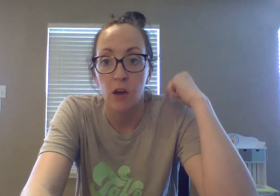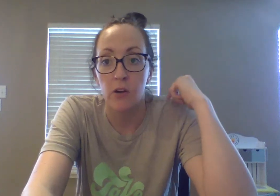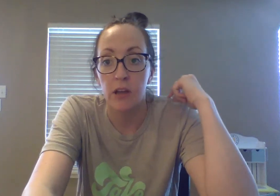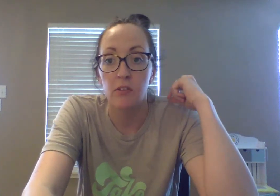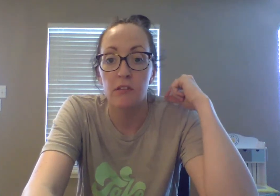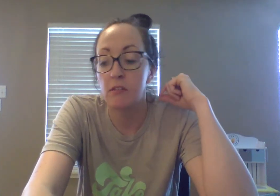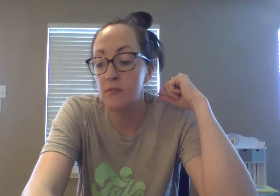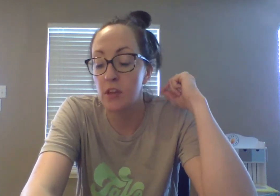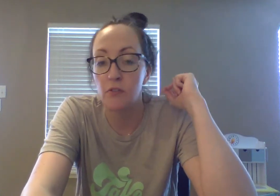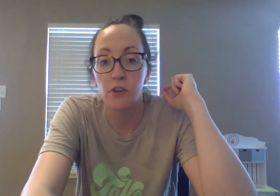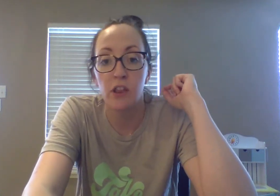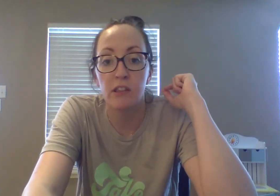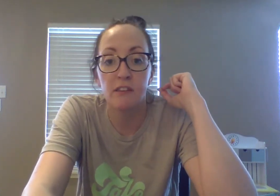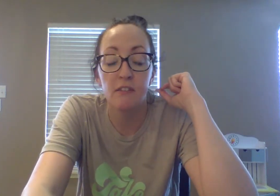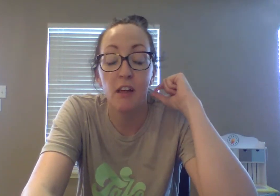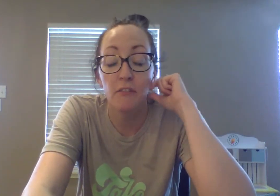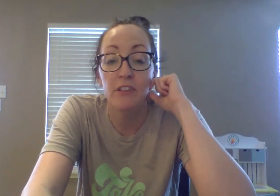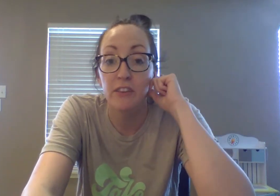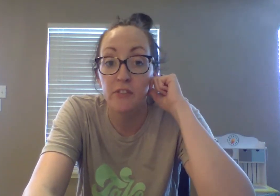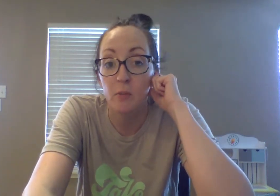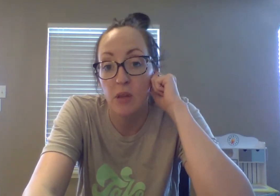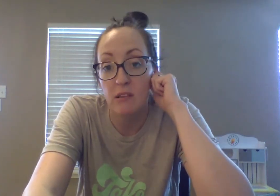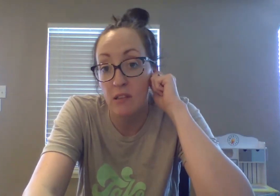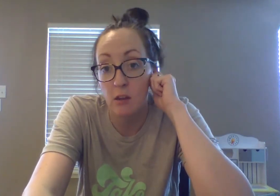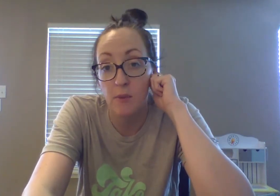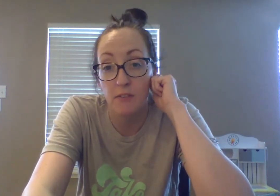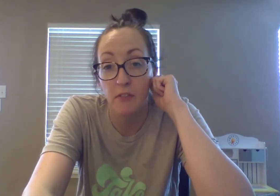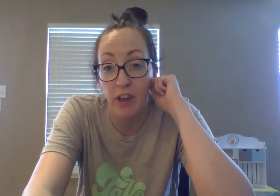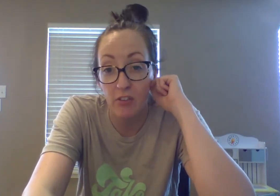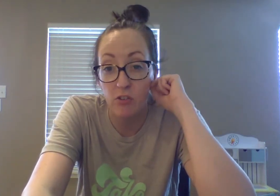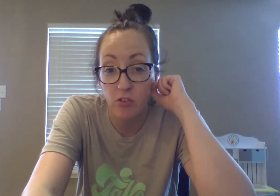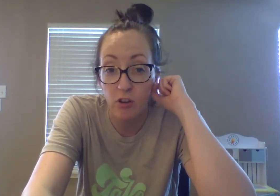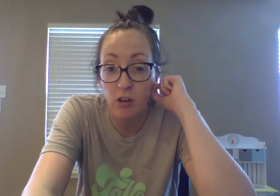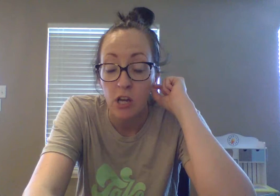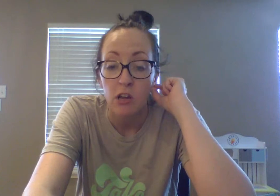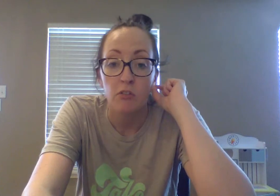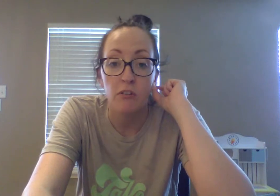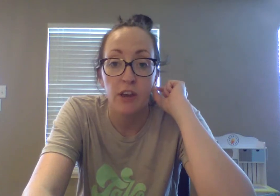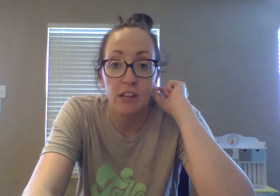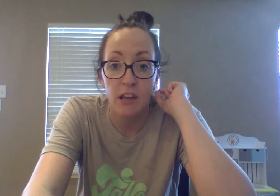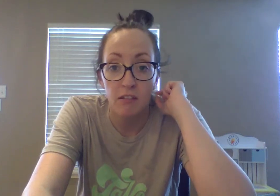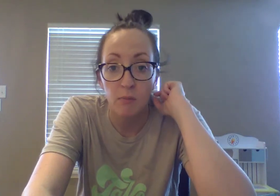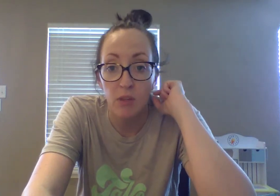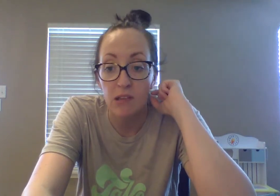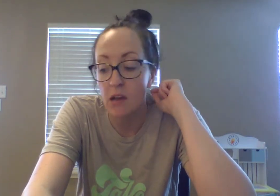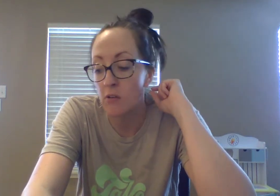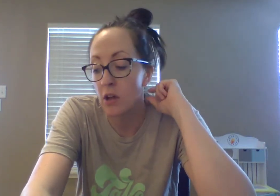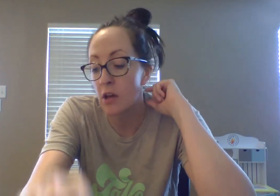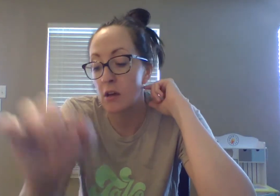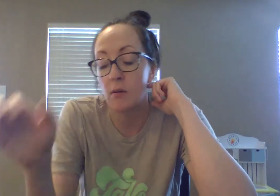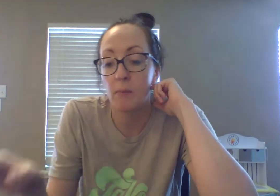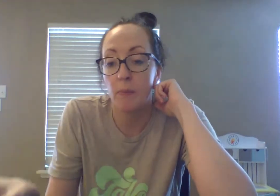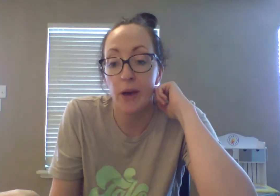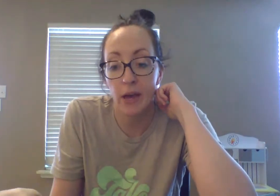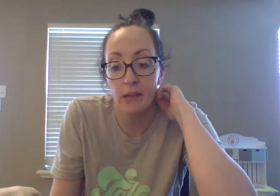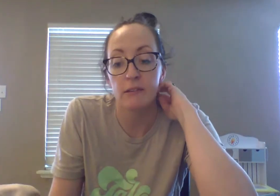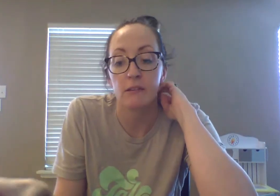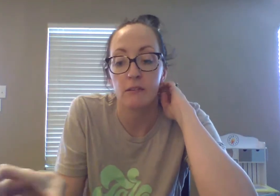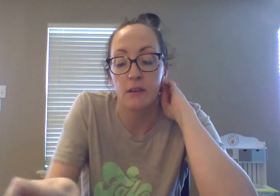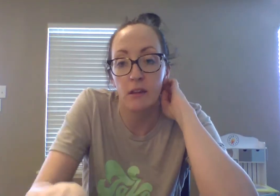Okay, so this is the video for Love Lifted Me. It's a little bit of a faster song, so I've had to cut some things out, but it